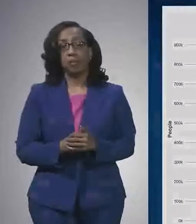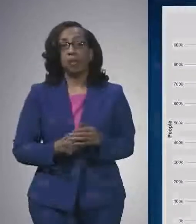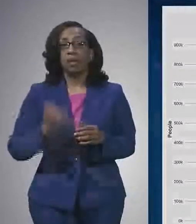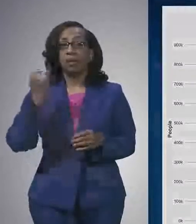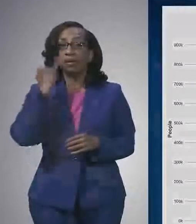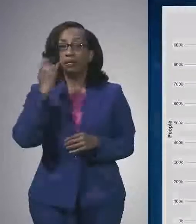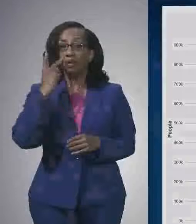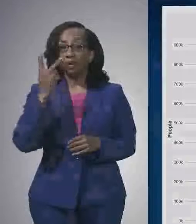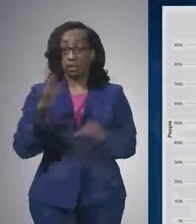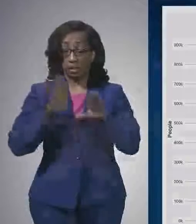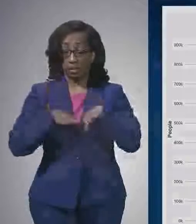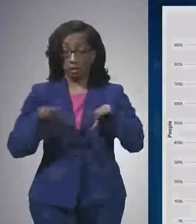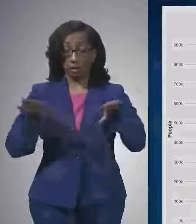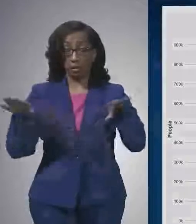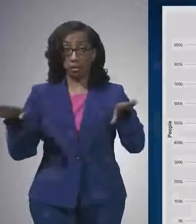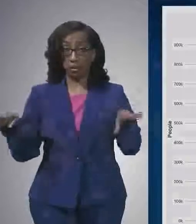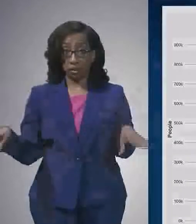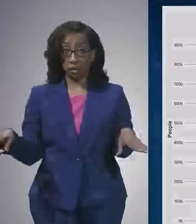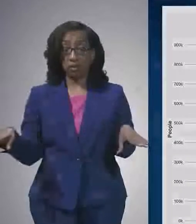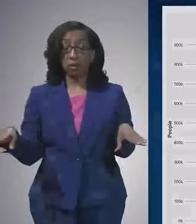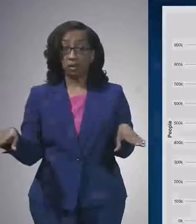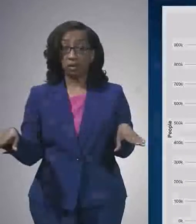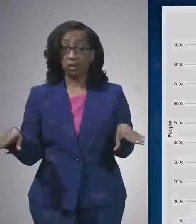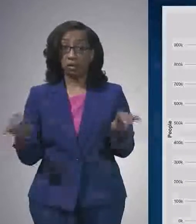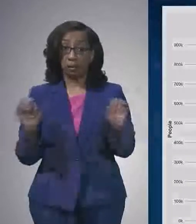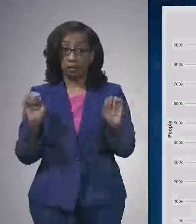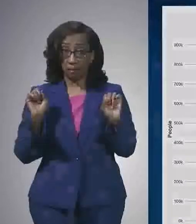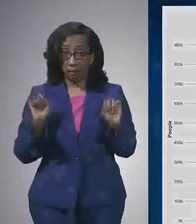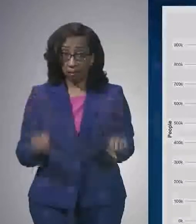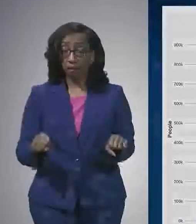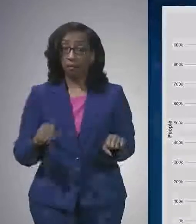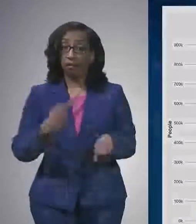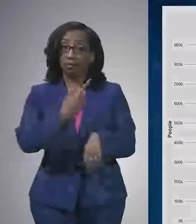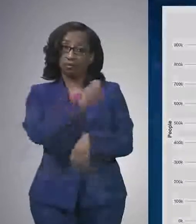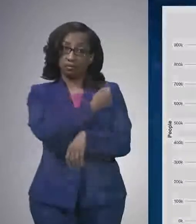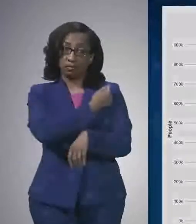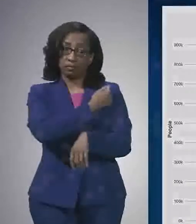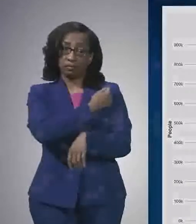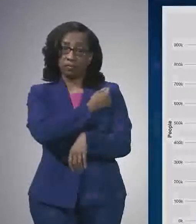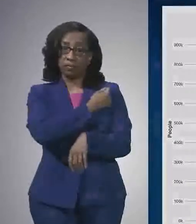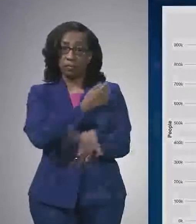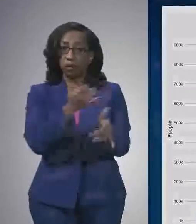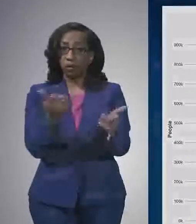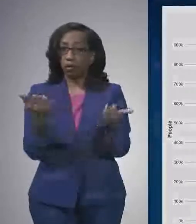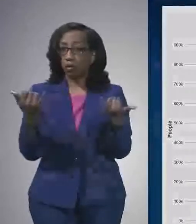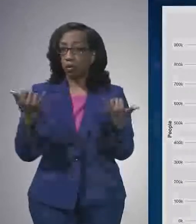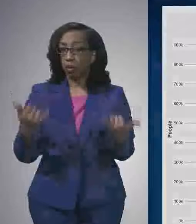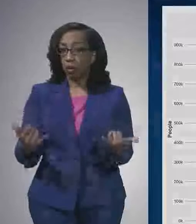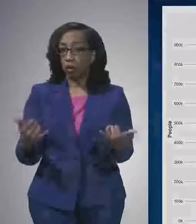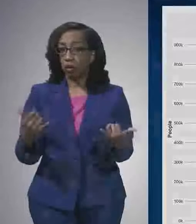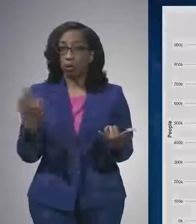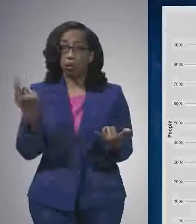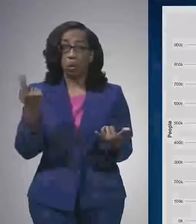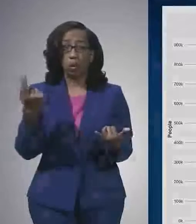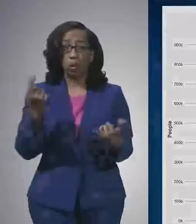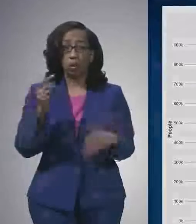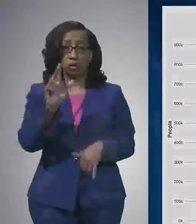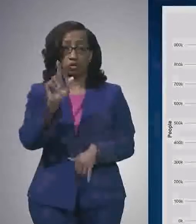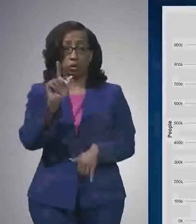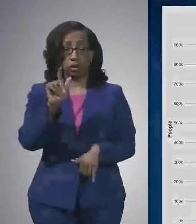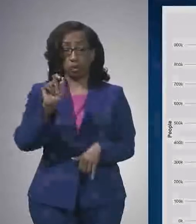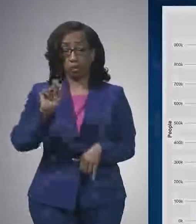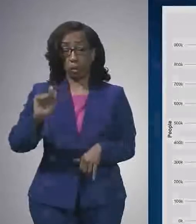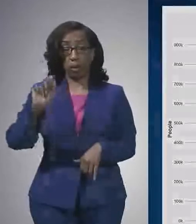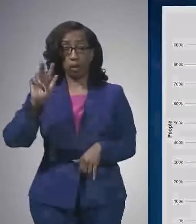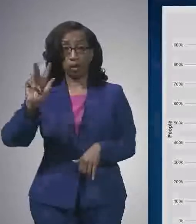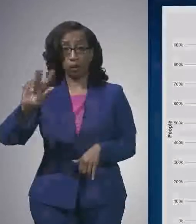at the pediatric population that is eligible to be vaccinated, currently there are only